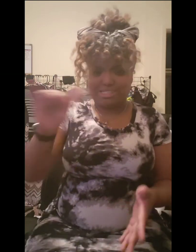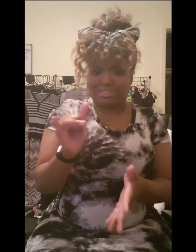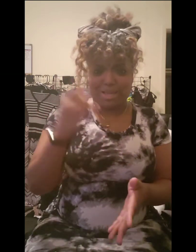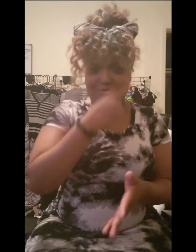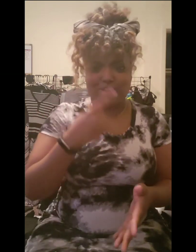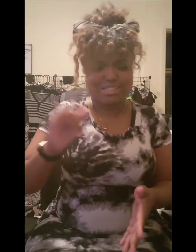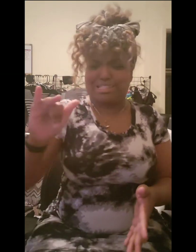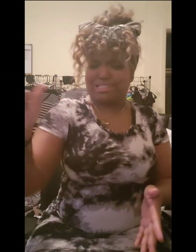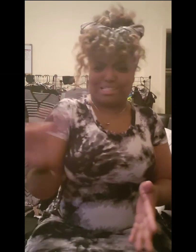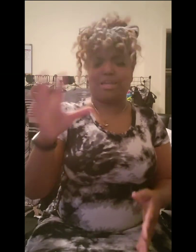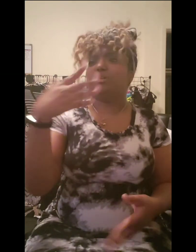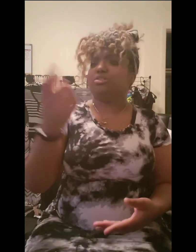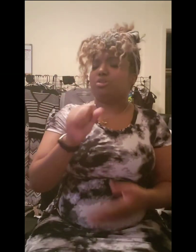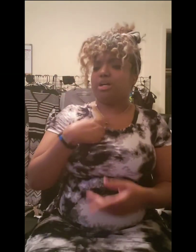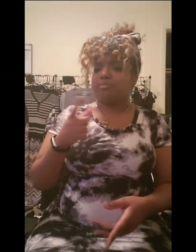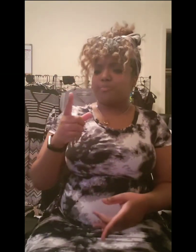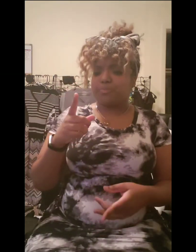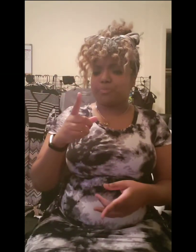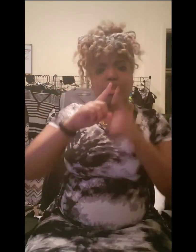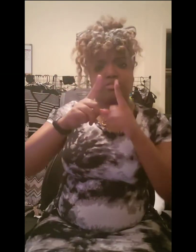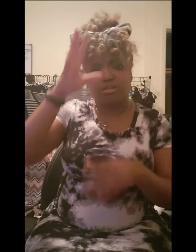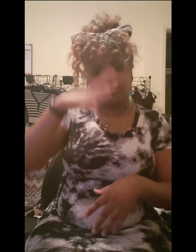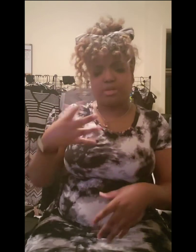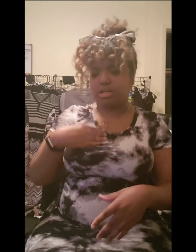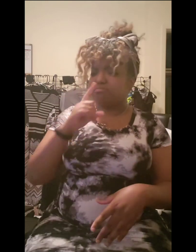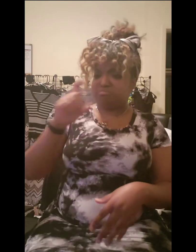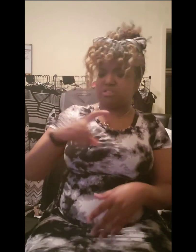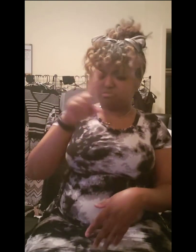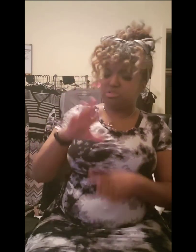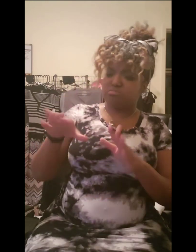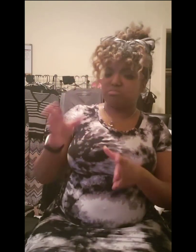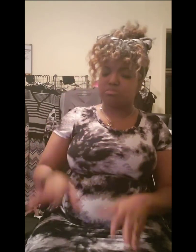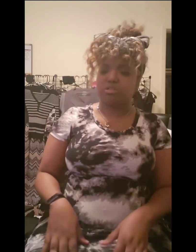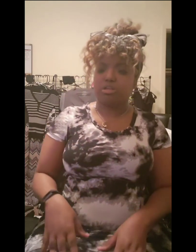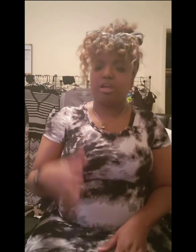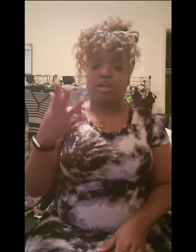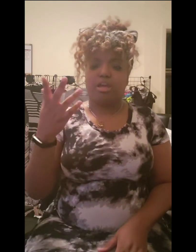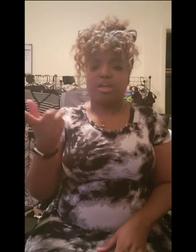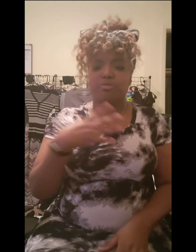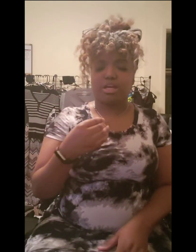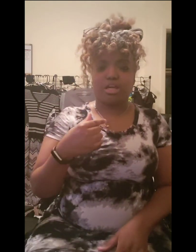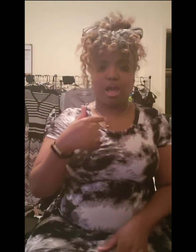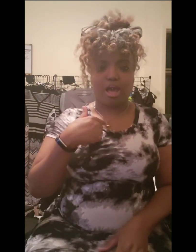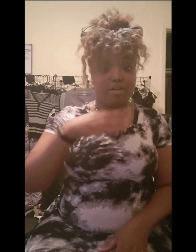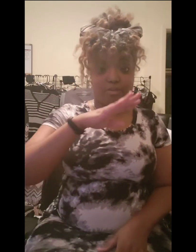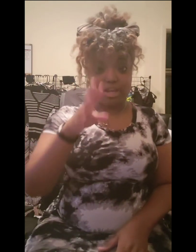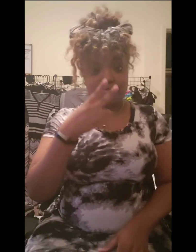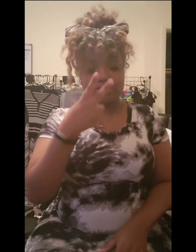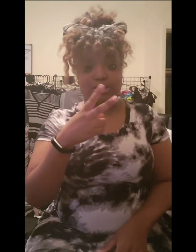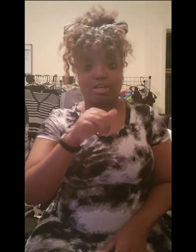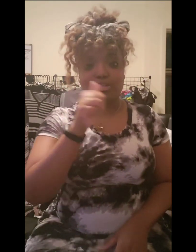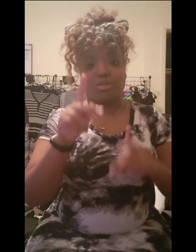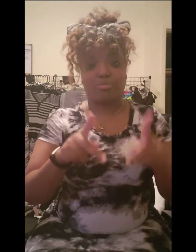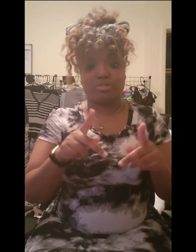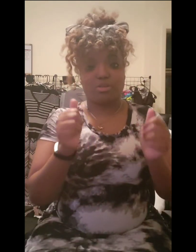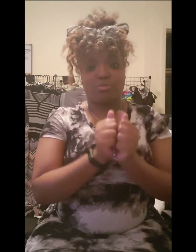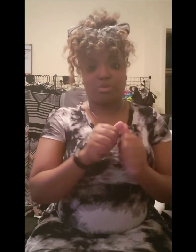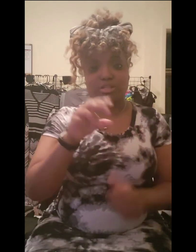going live, and I remember him looking just like my brother, and I was just so shocked